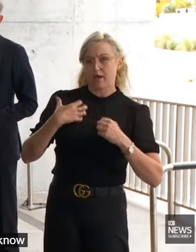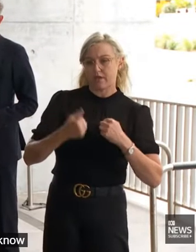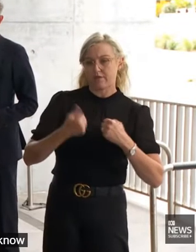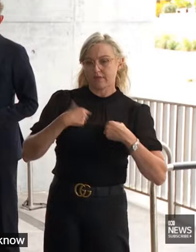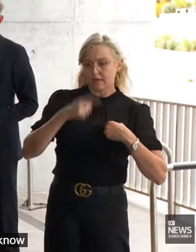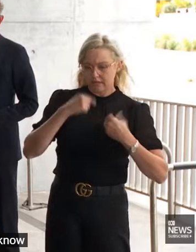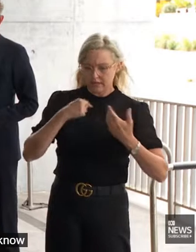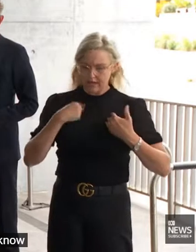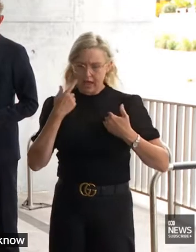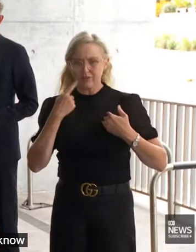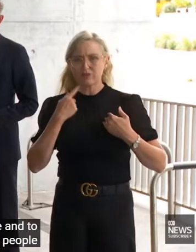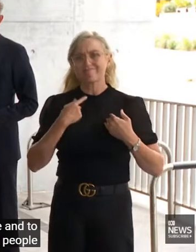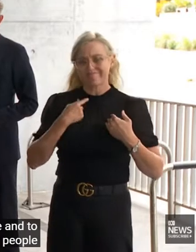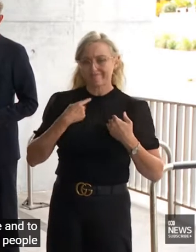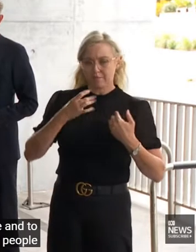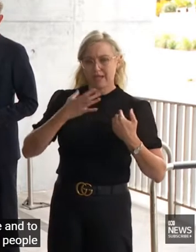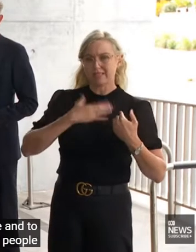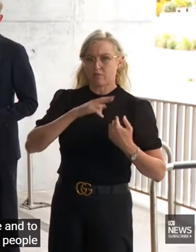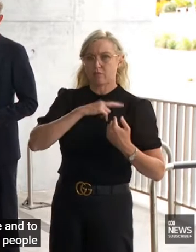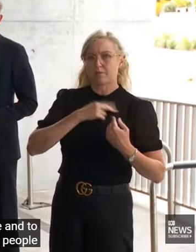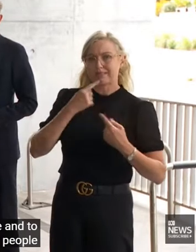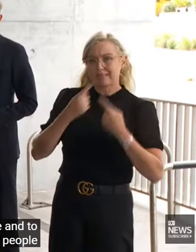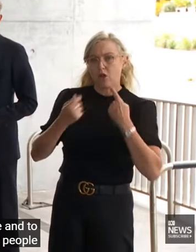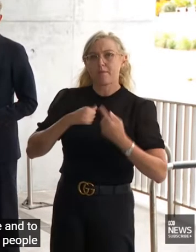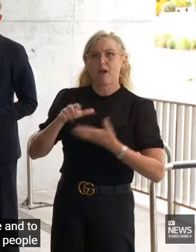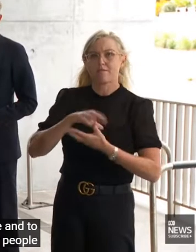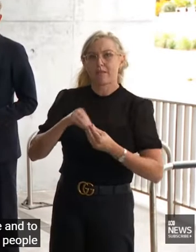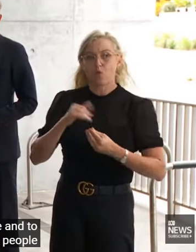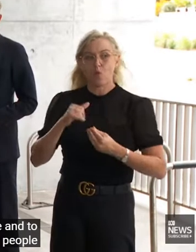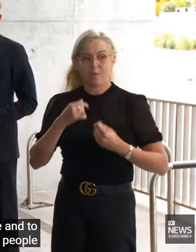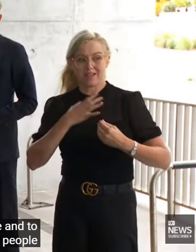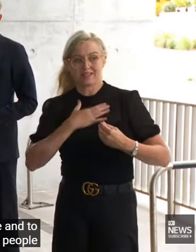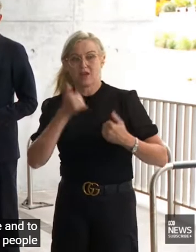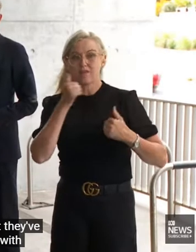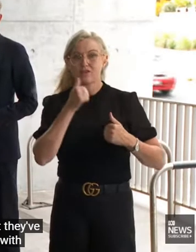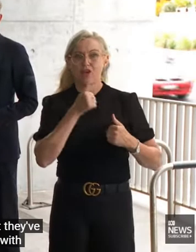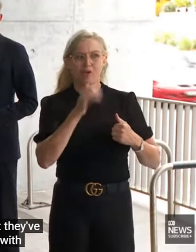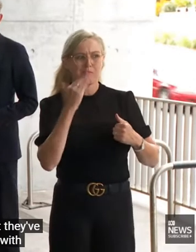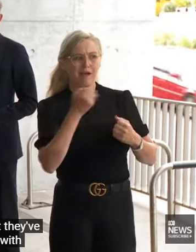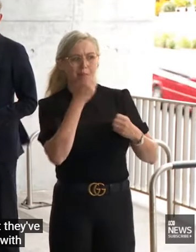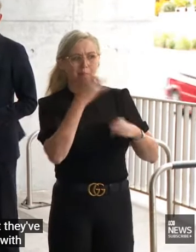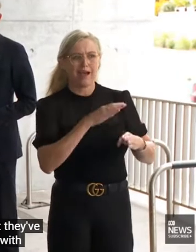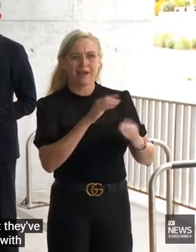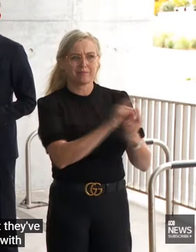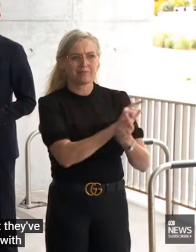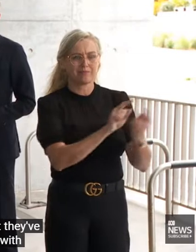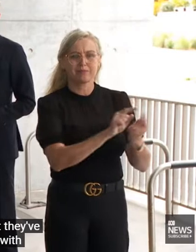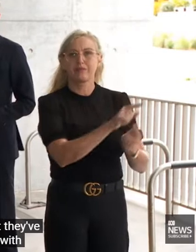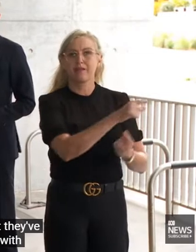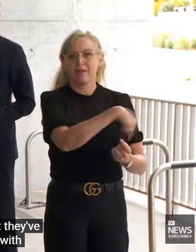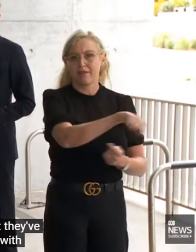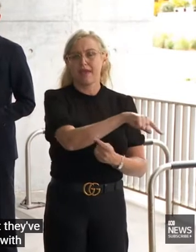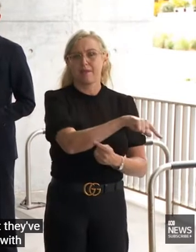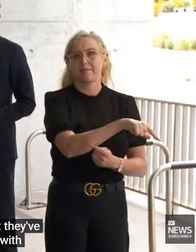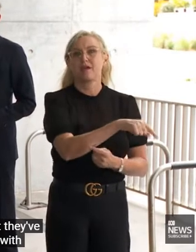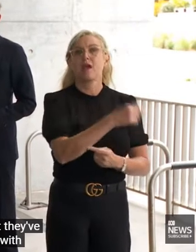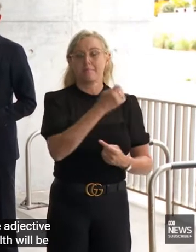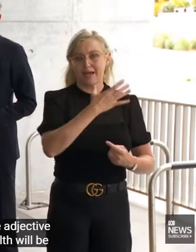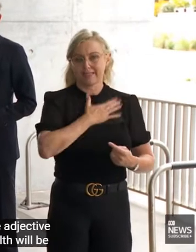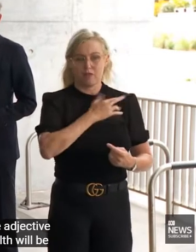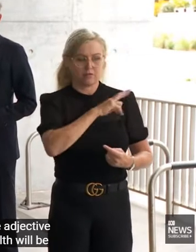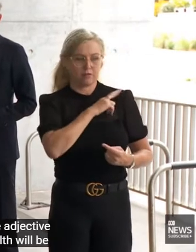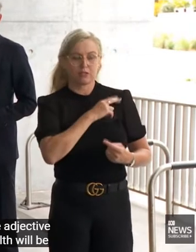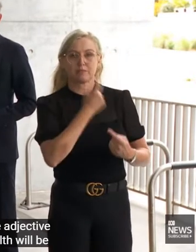any of their social contacts that they've just had a party with know that they're positive. But the ones that health will be focusing on